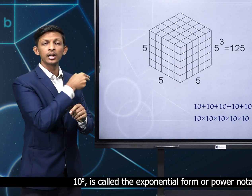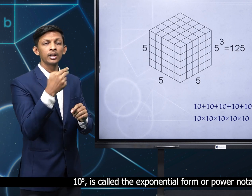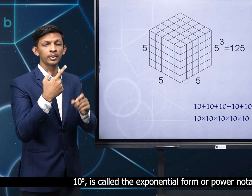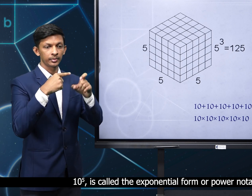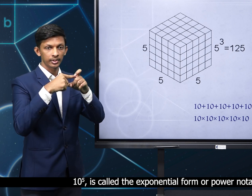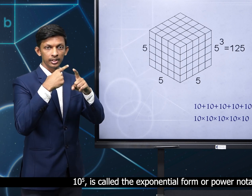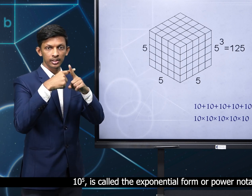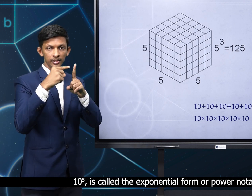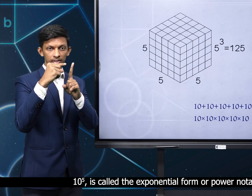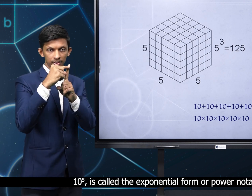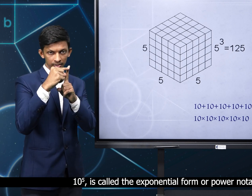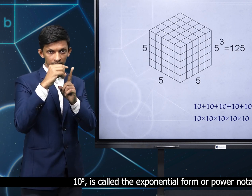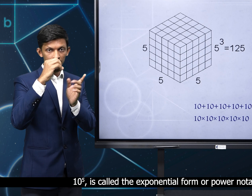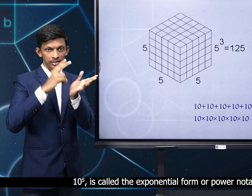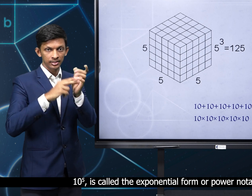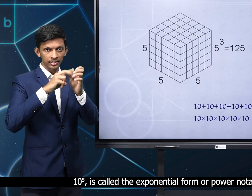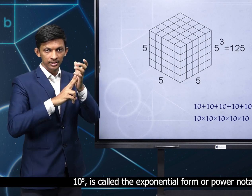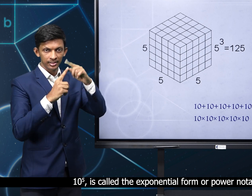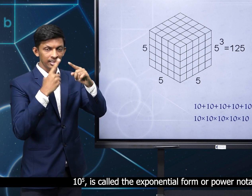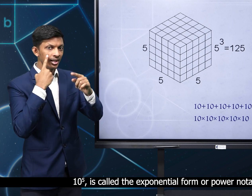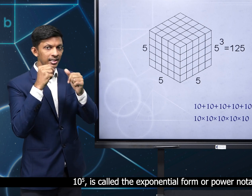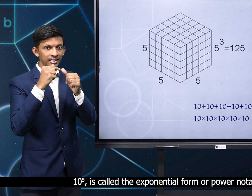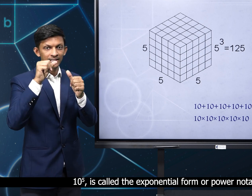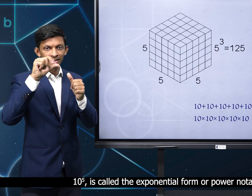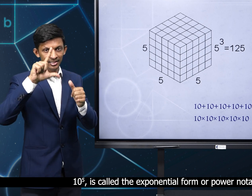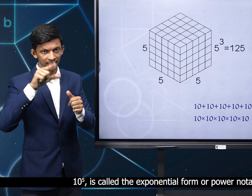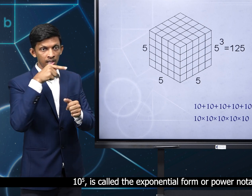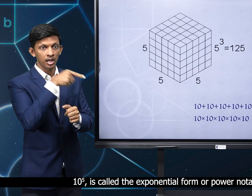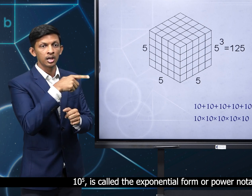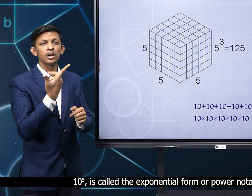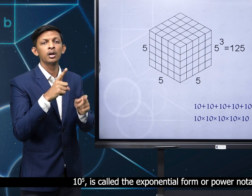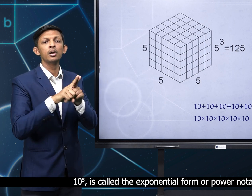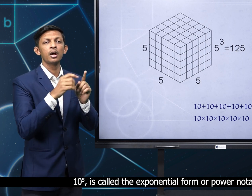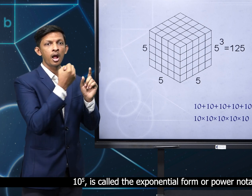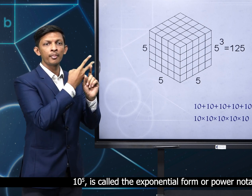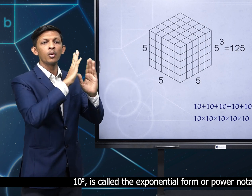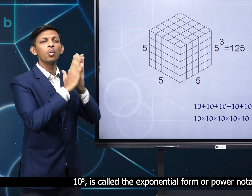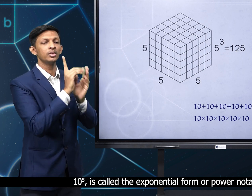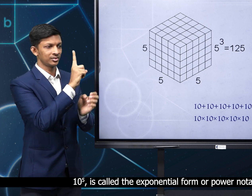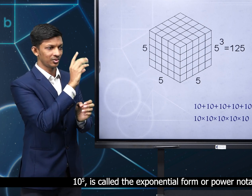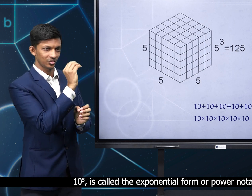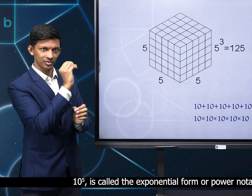the exponential form or power notation of 1 followed by 5 zeros.